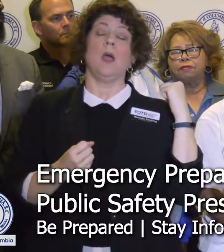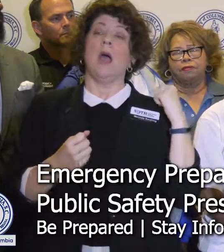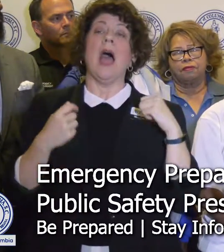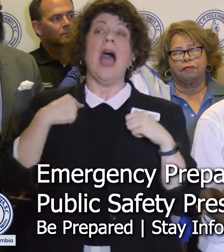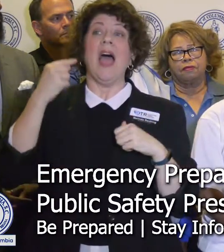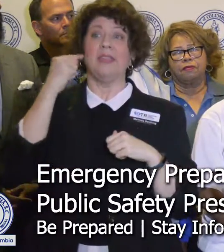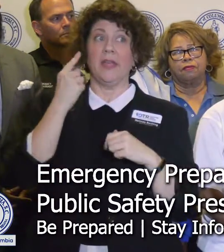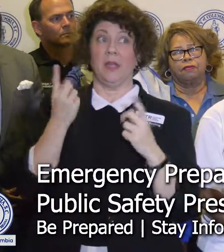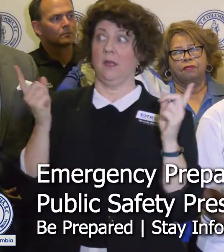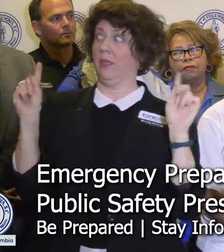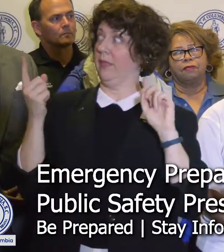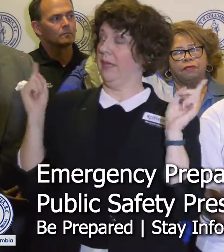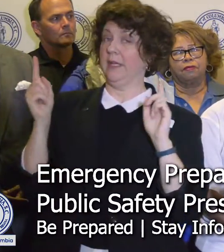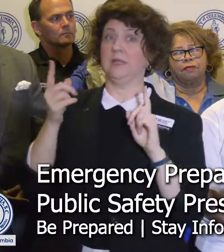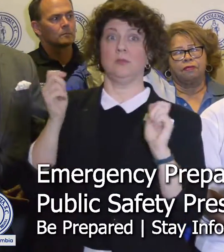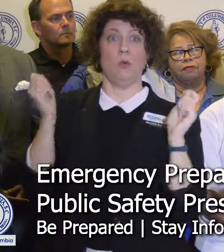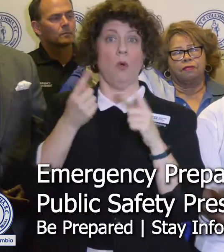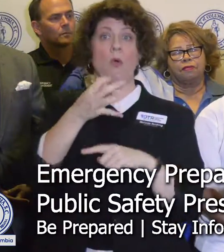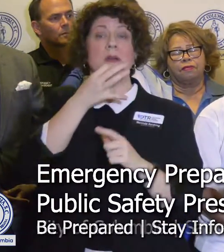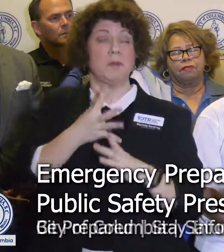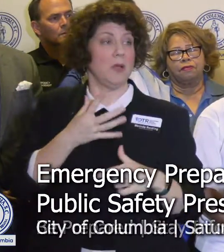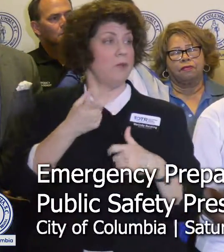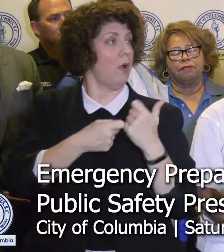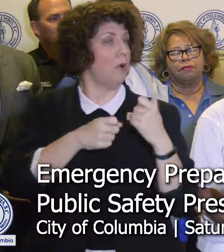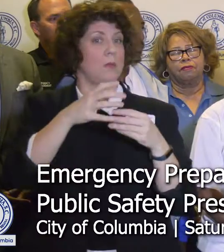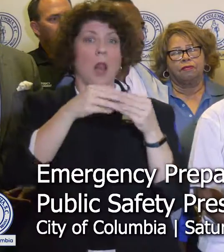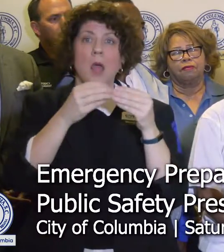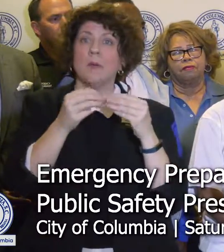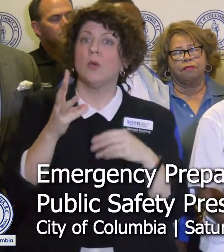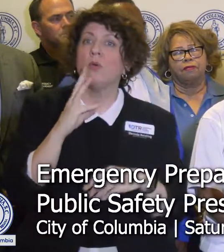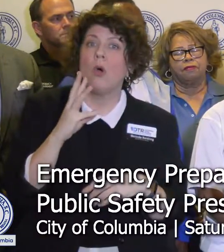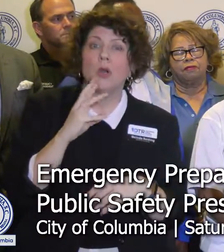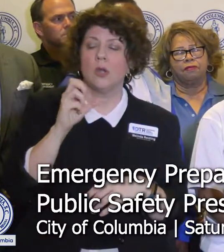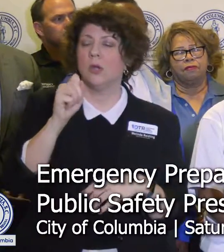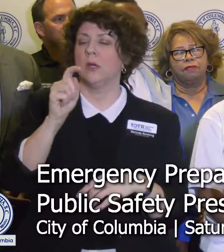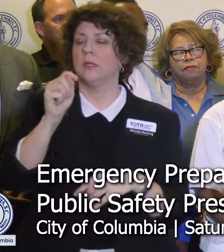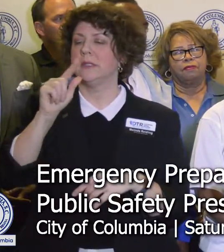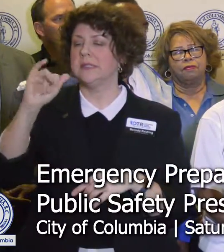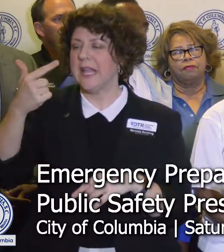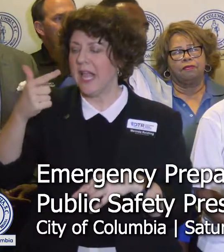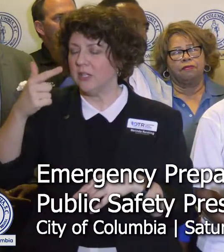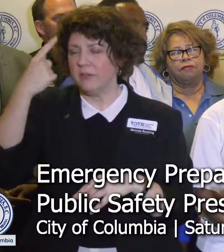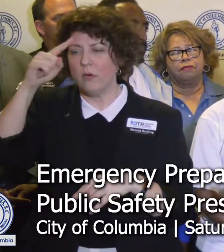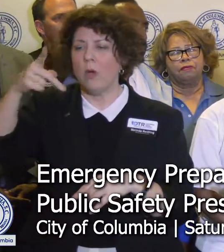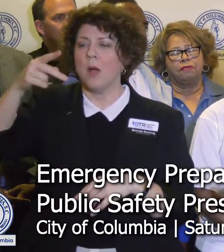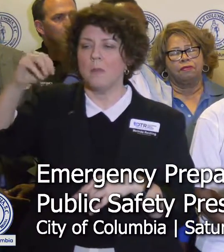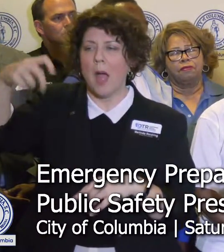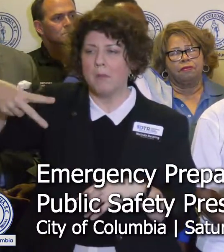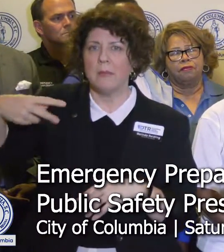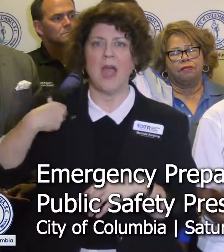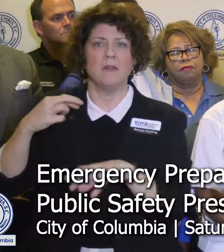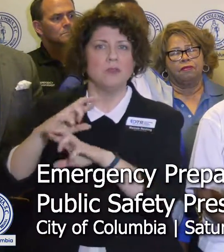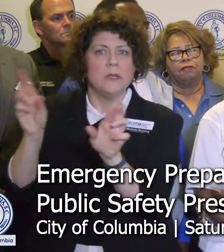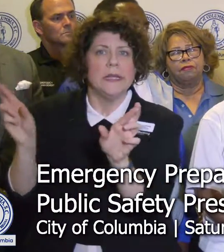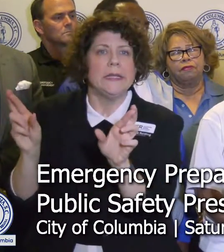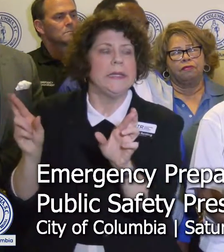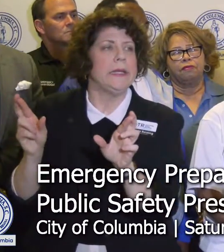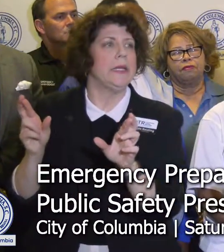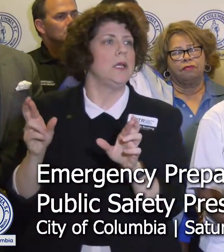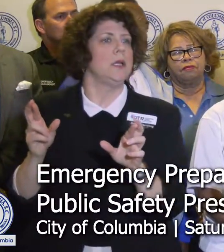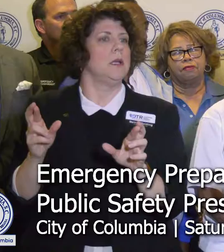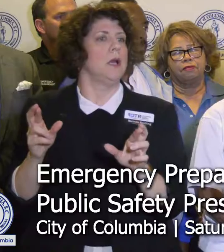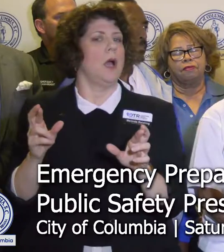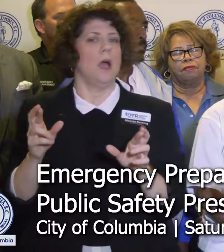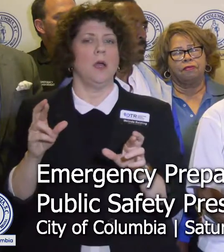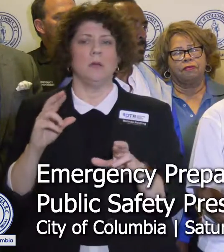whether it's been Clint Sheely with Columbia Water and, you know, staging for pumps just in case, getting the head